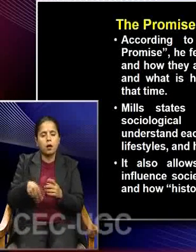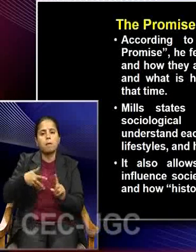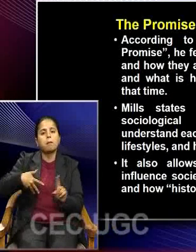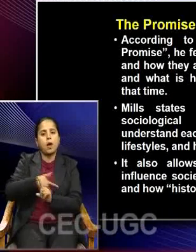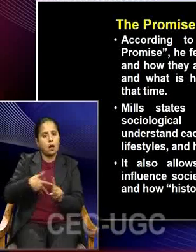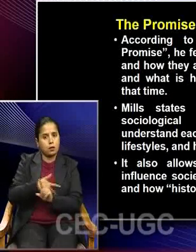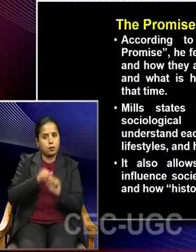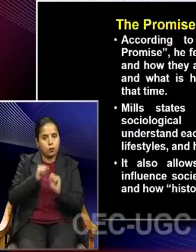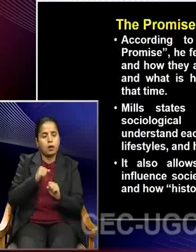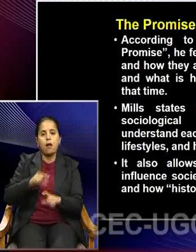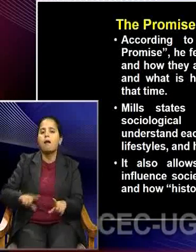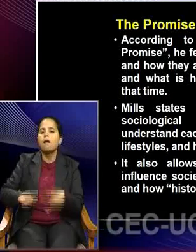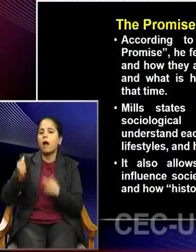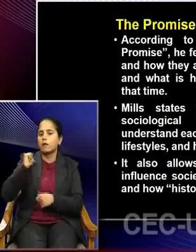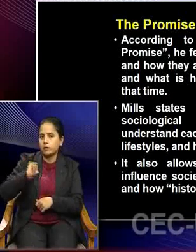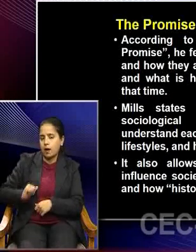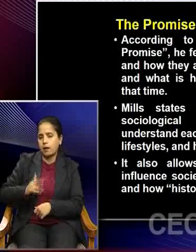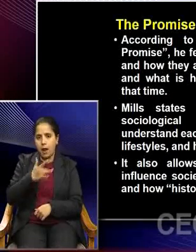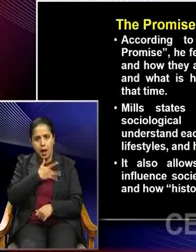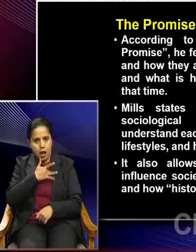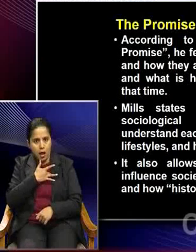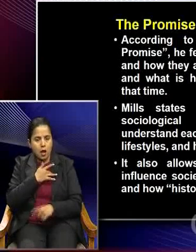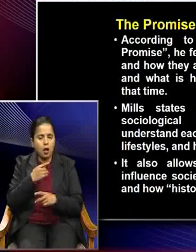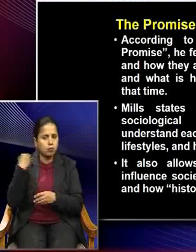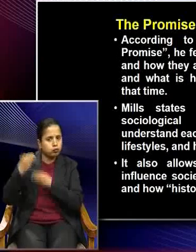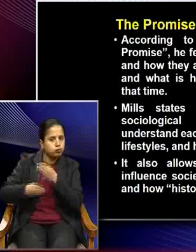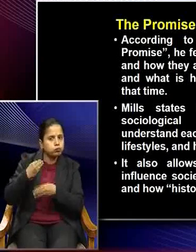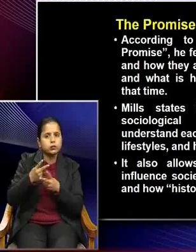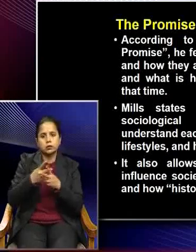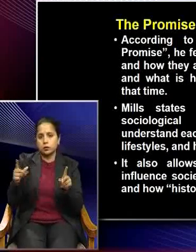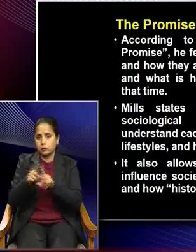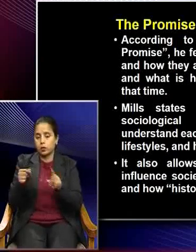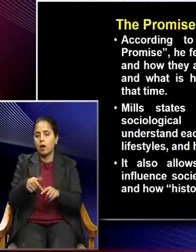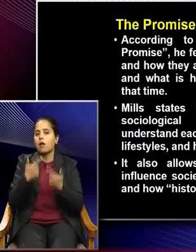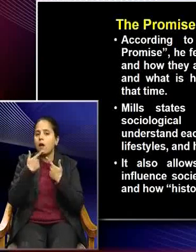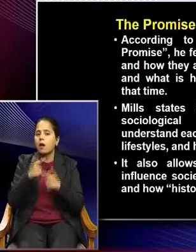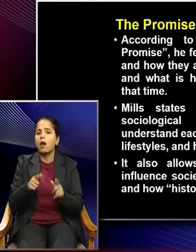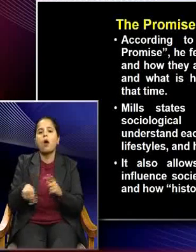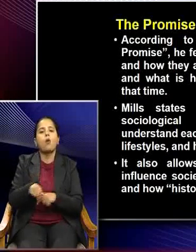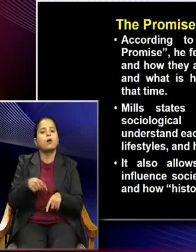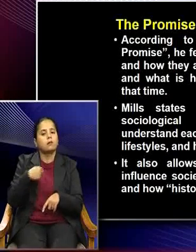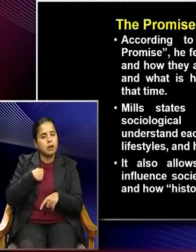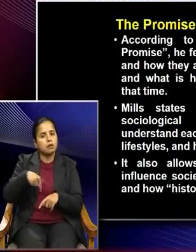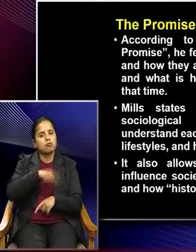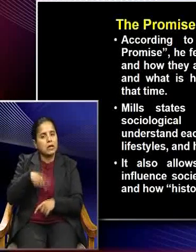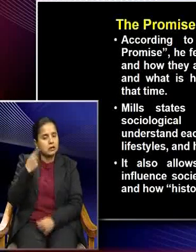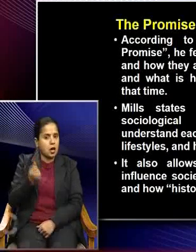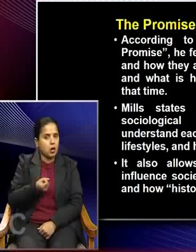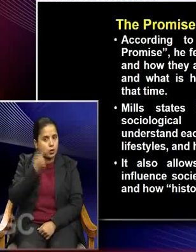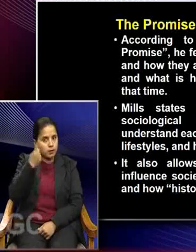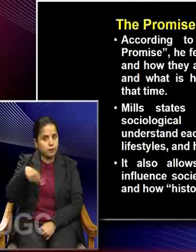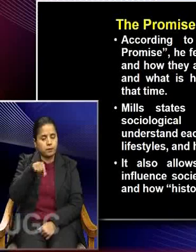background, lifestyle, habits, and tradition. It allows us to understand